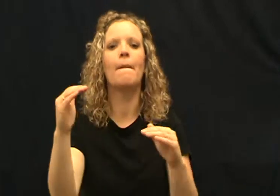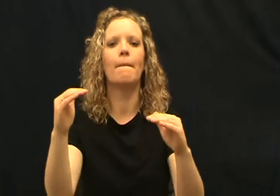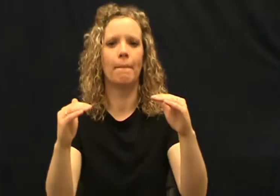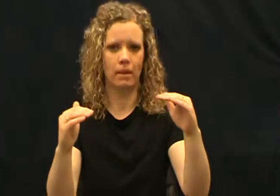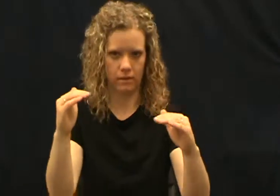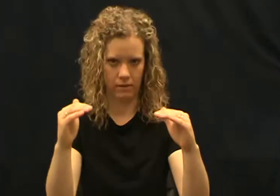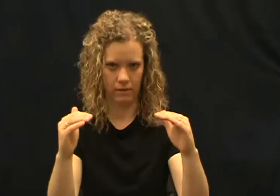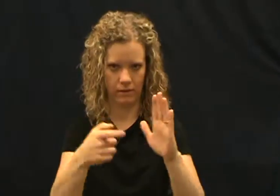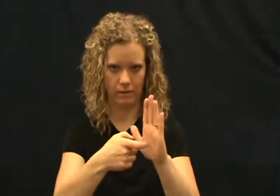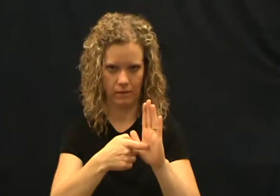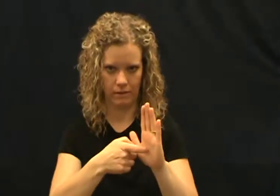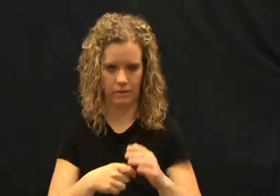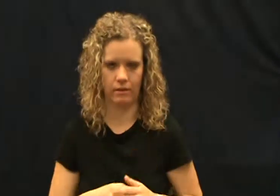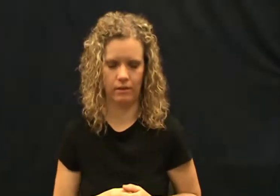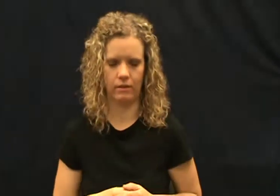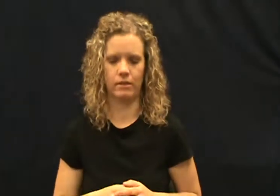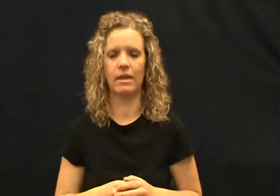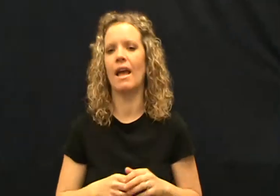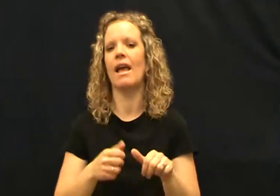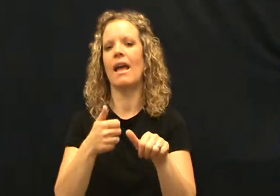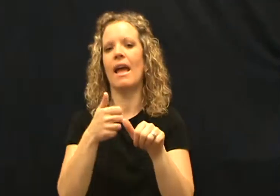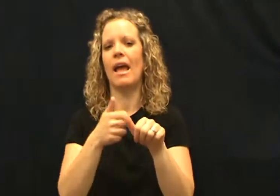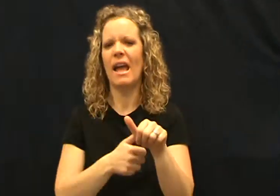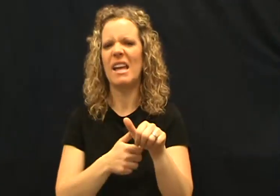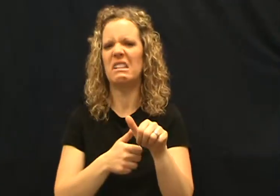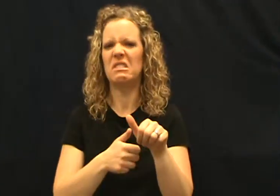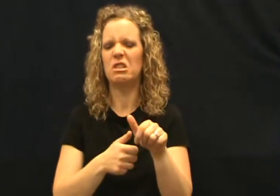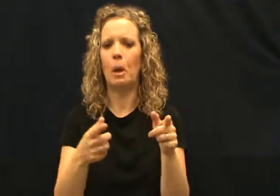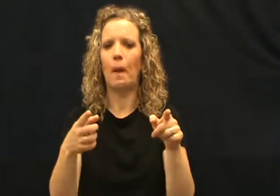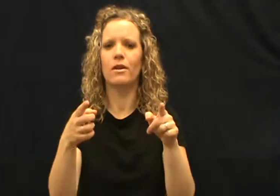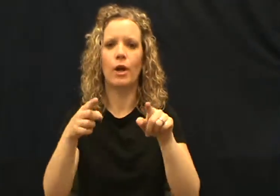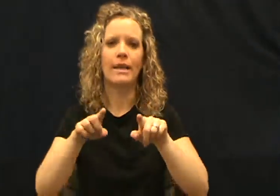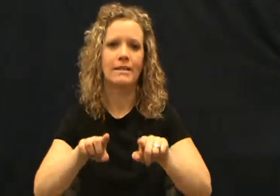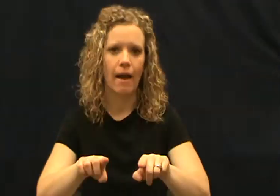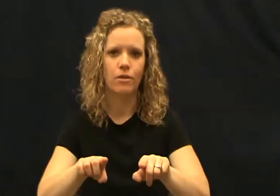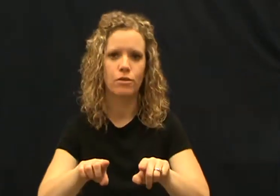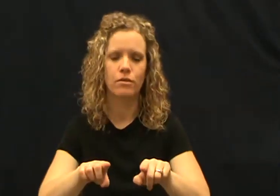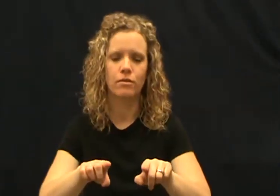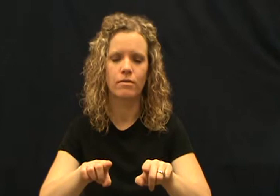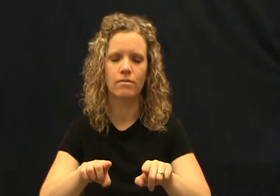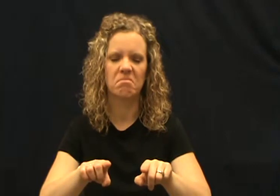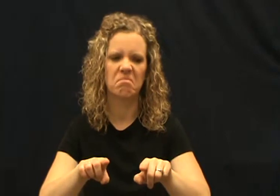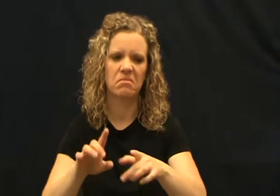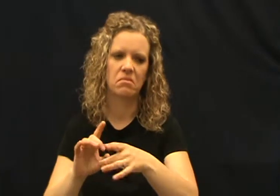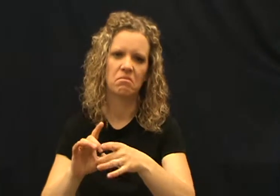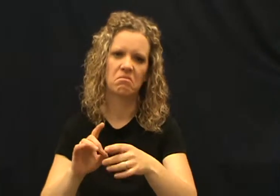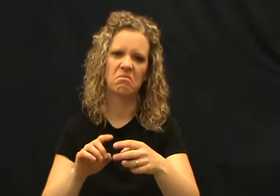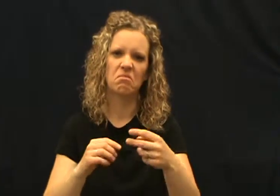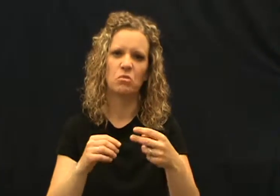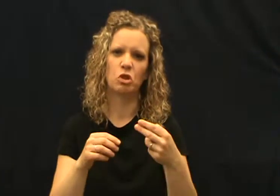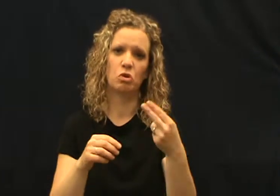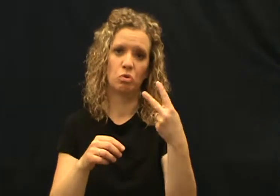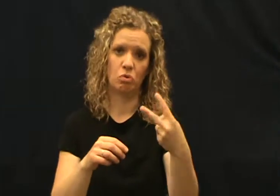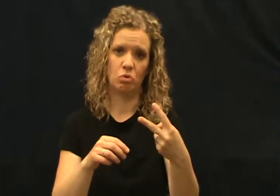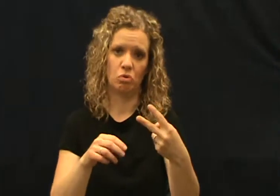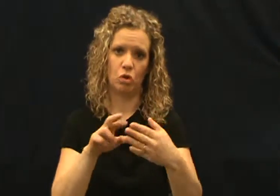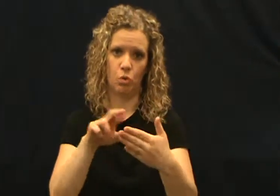transaction, as I mentioned in the last slide, has at least two effects on that accounting equation. And remember, every time we record a